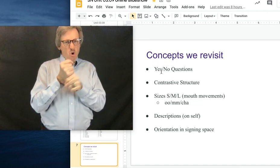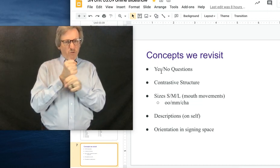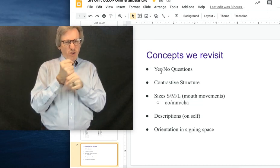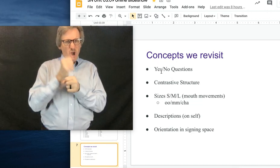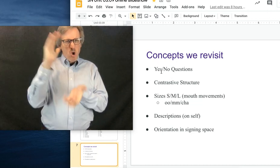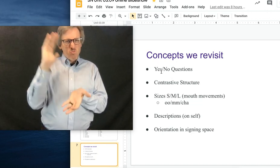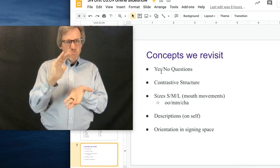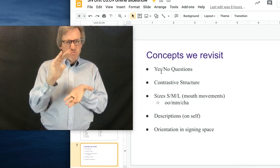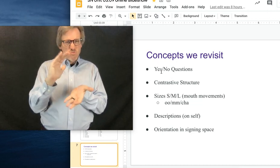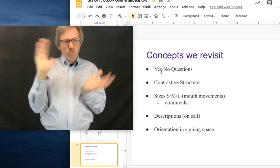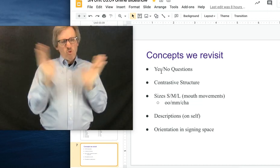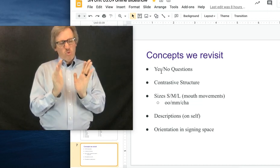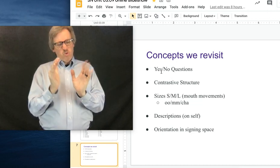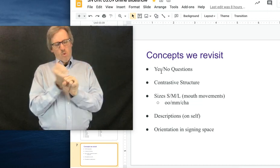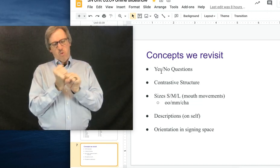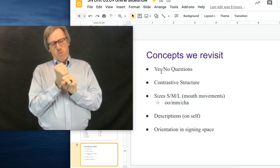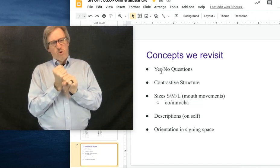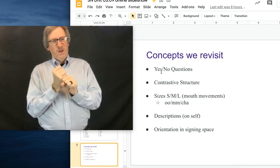coffee.